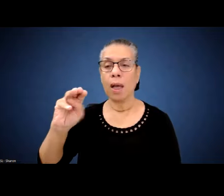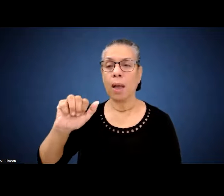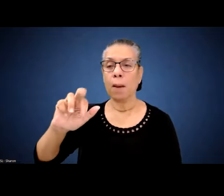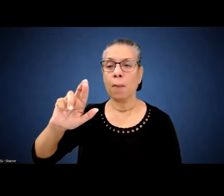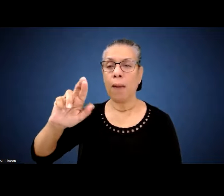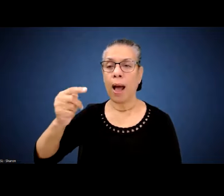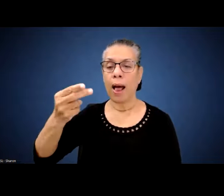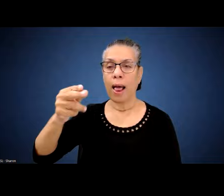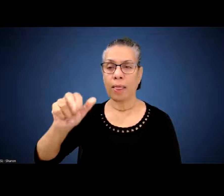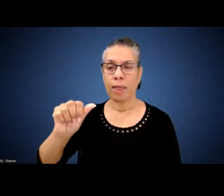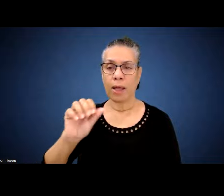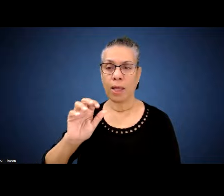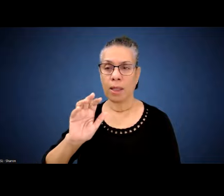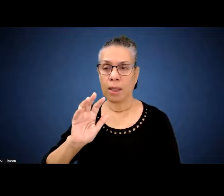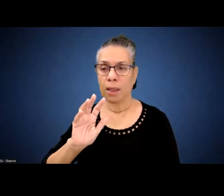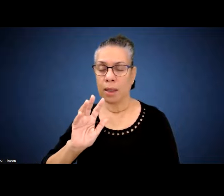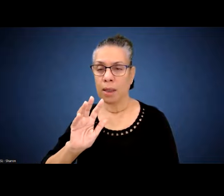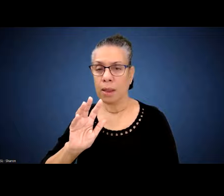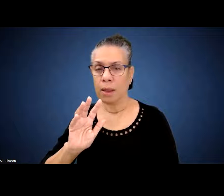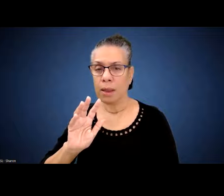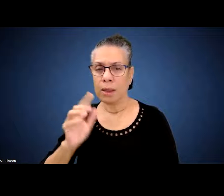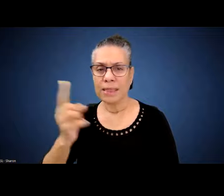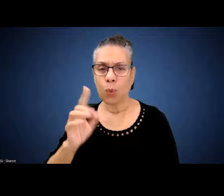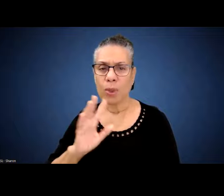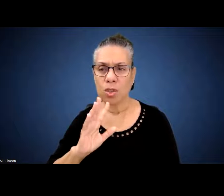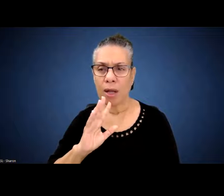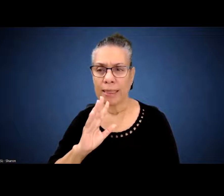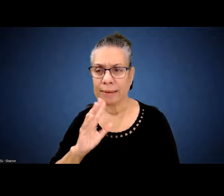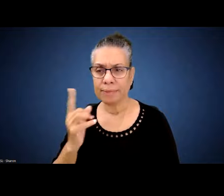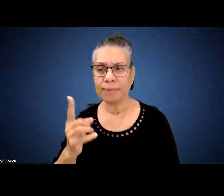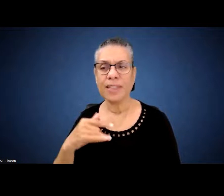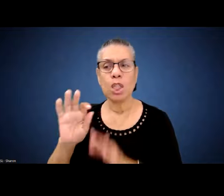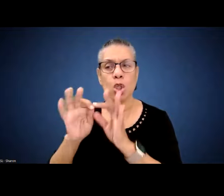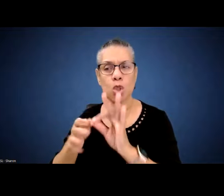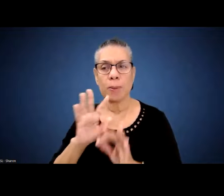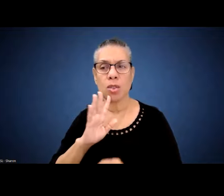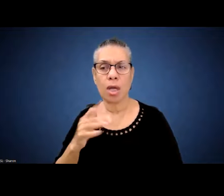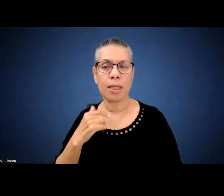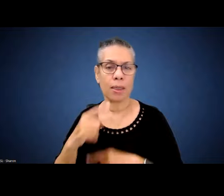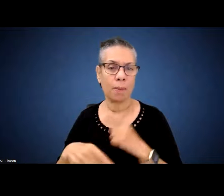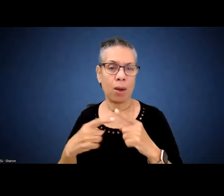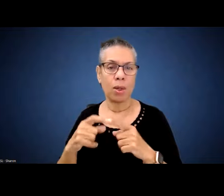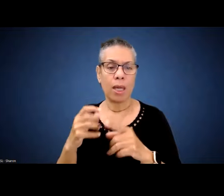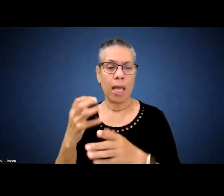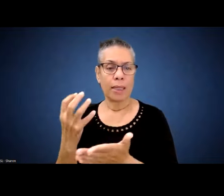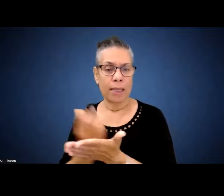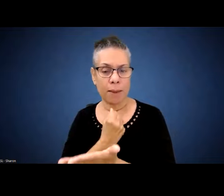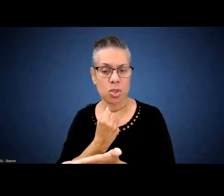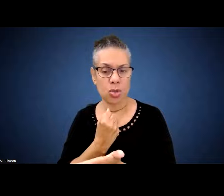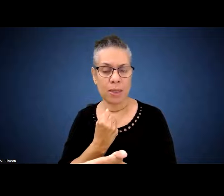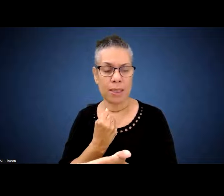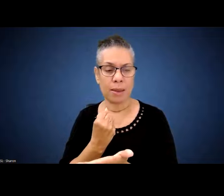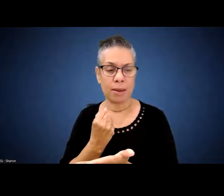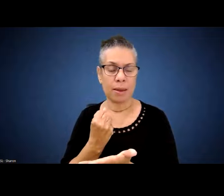address Ari's point about more rural communities and capturing, those block